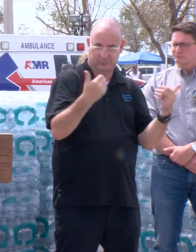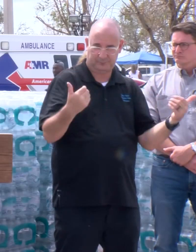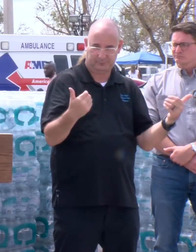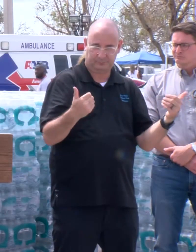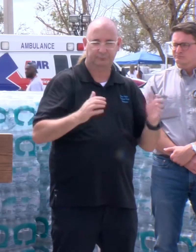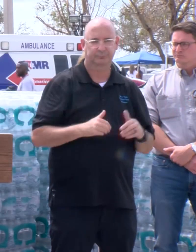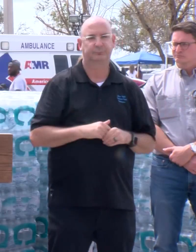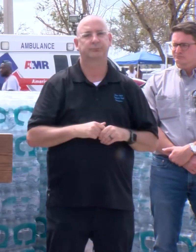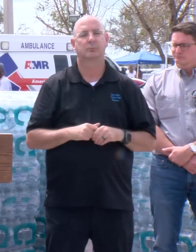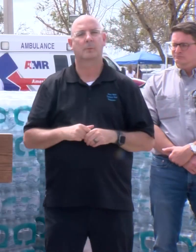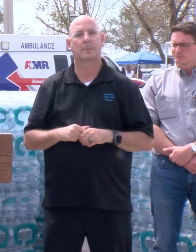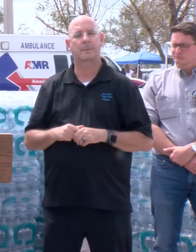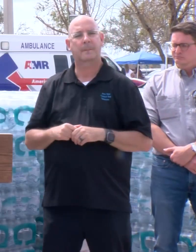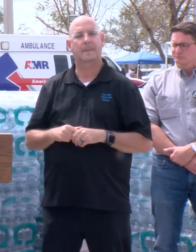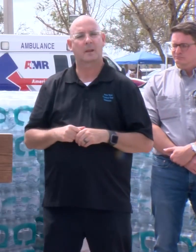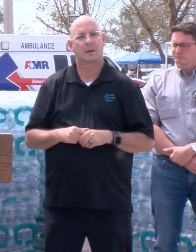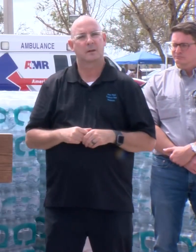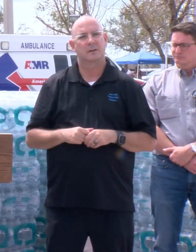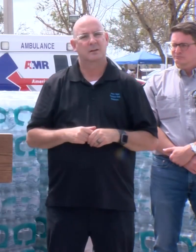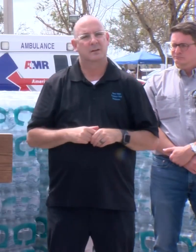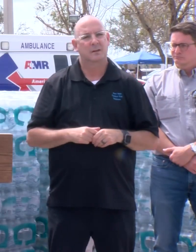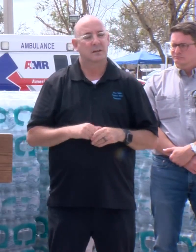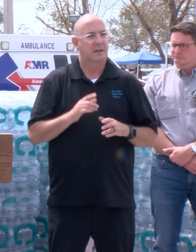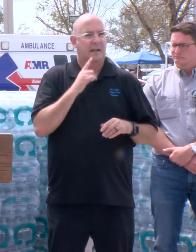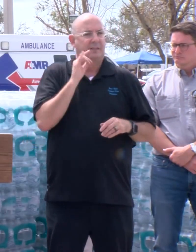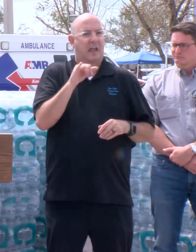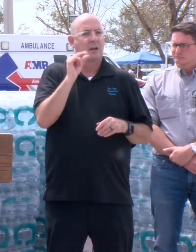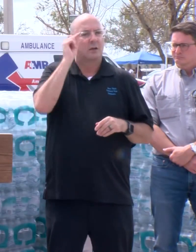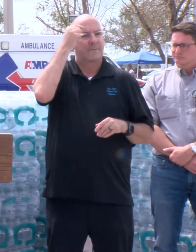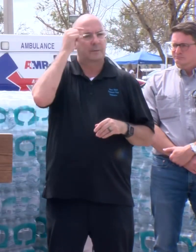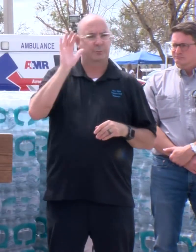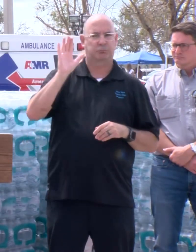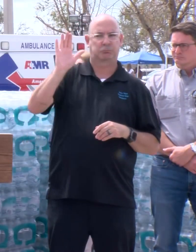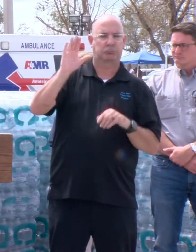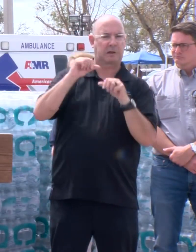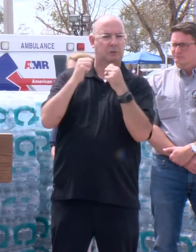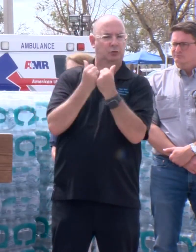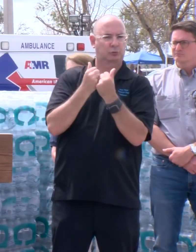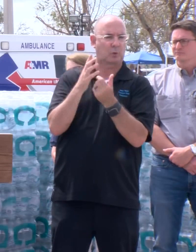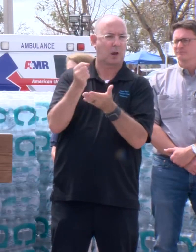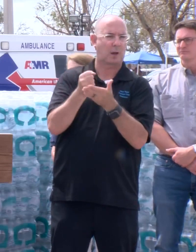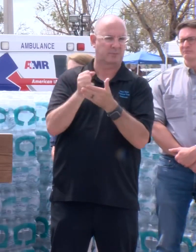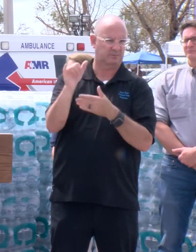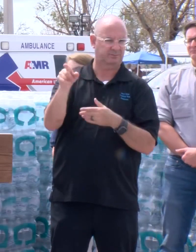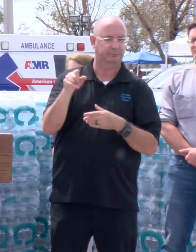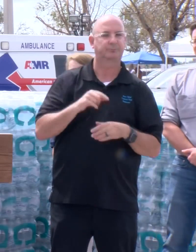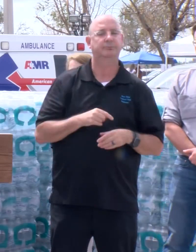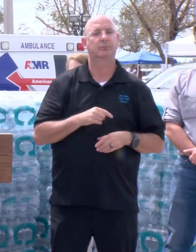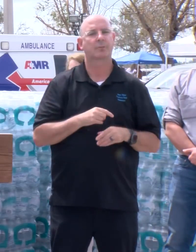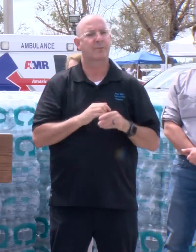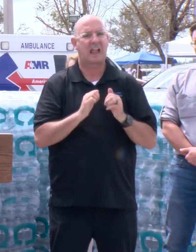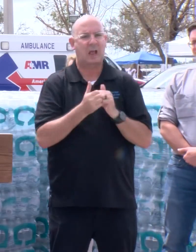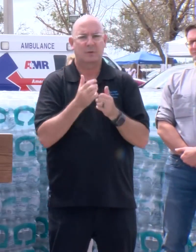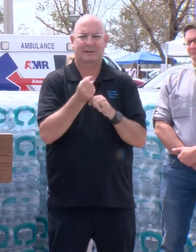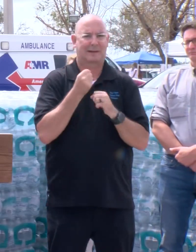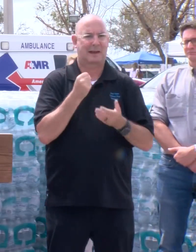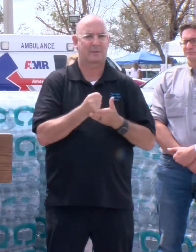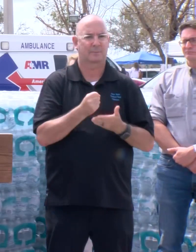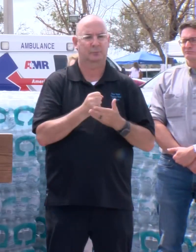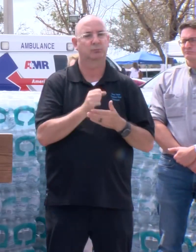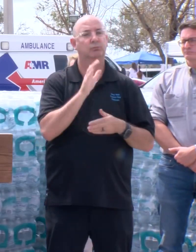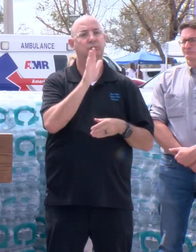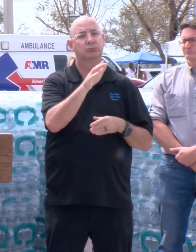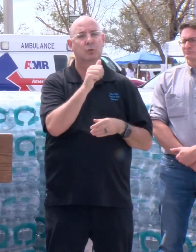government entities. So I want to tell you how you can take advantage of getting assistance to help your private property